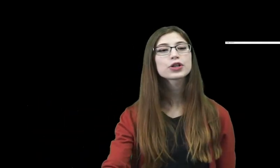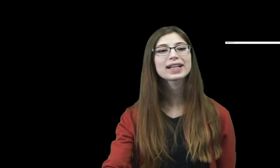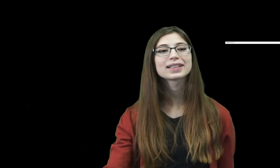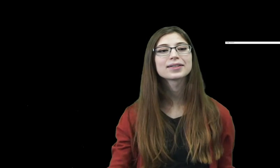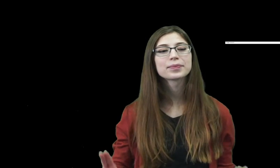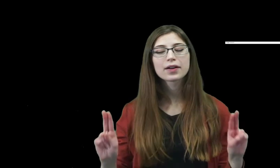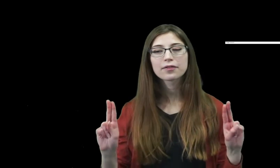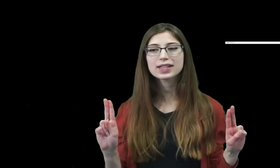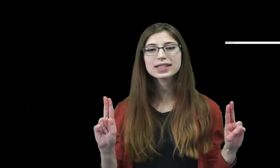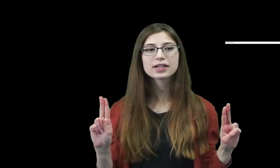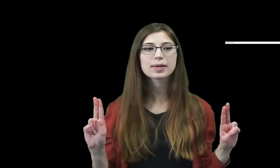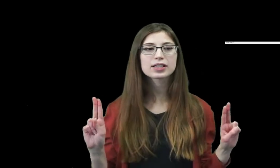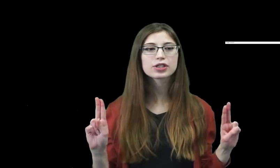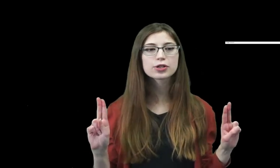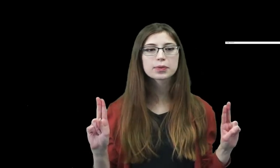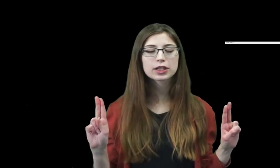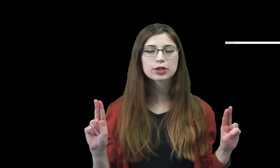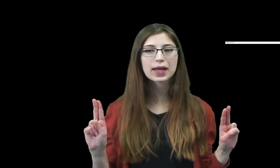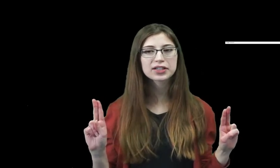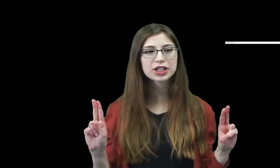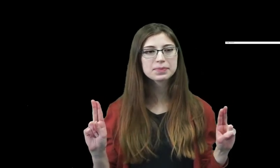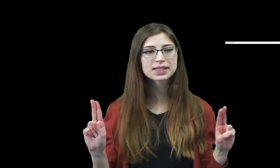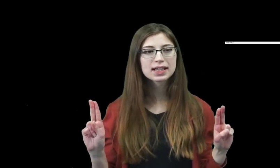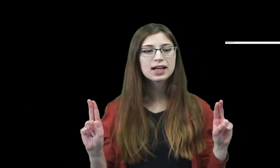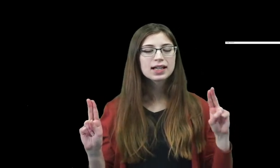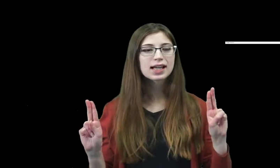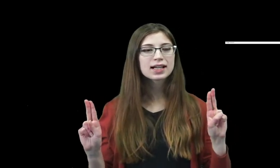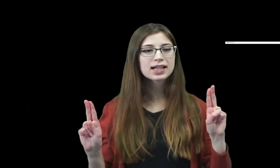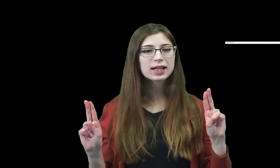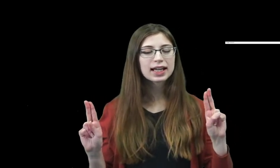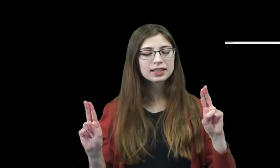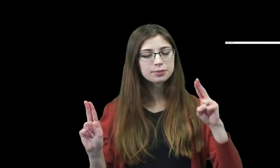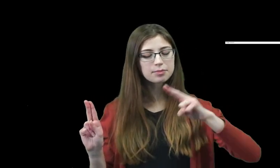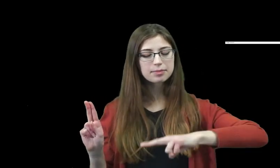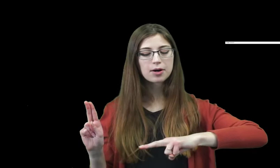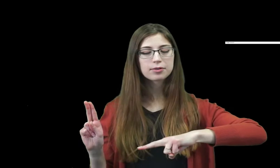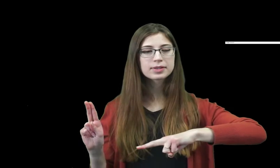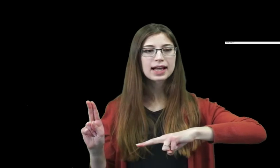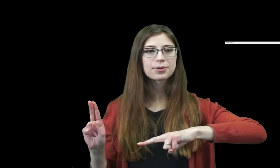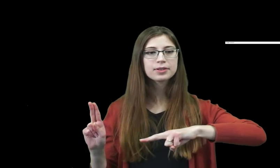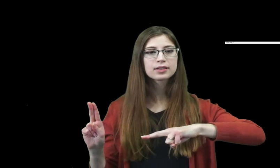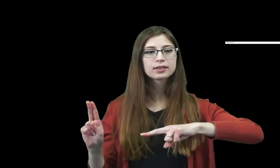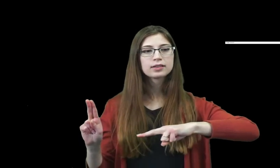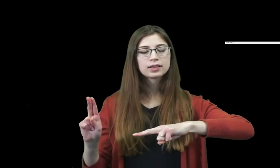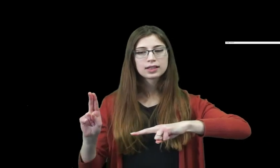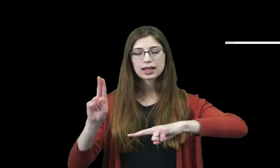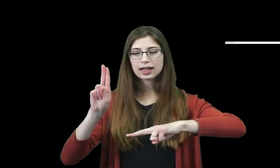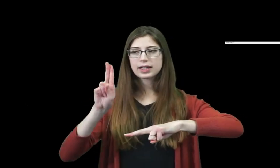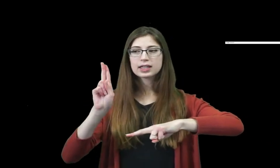Train. For this, you're going to make two U hand shapes. Non-dominant hand will be palm down. And then